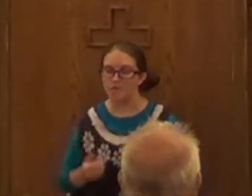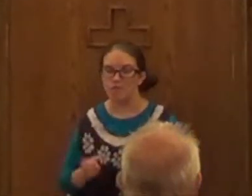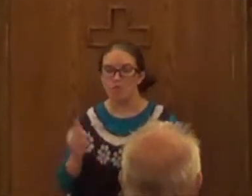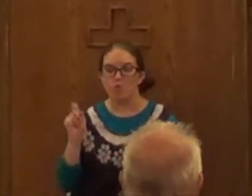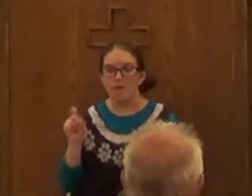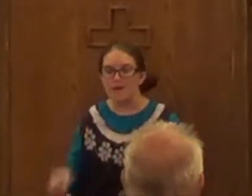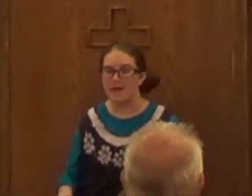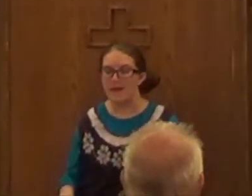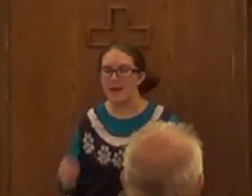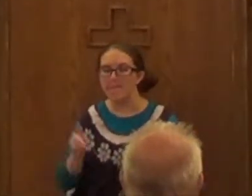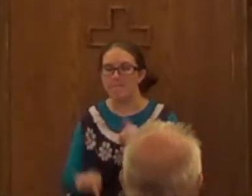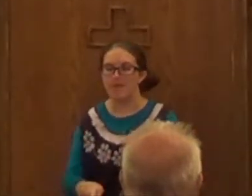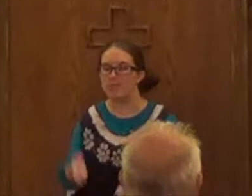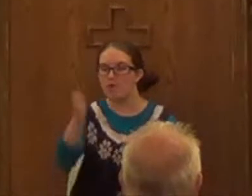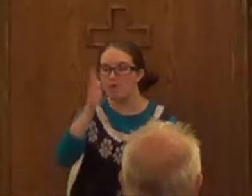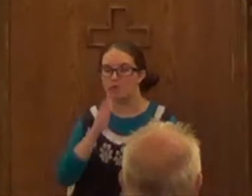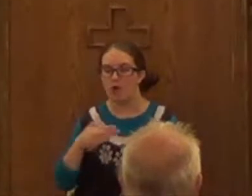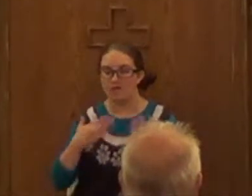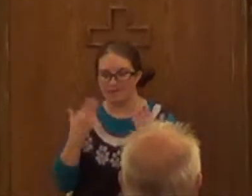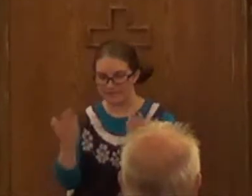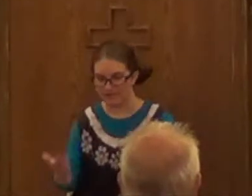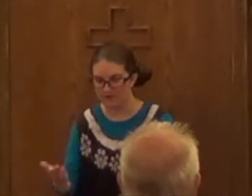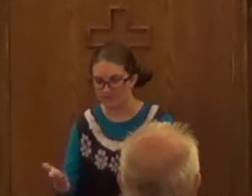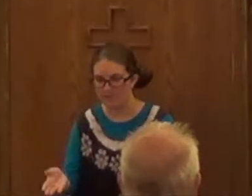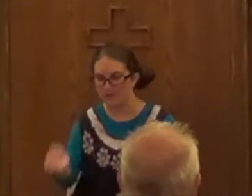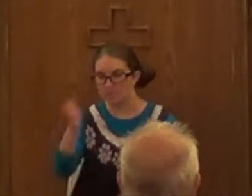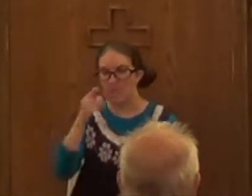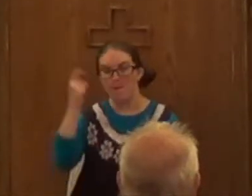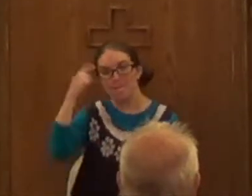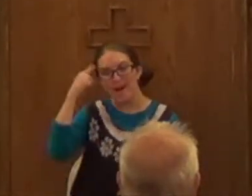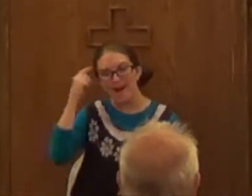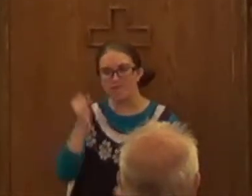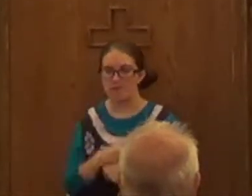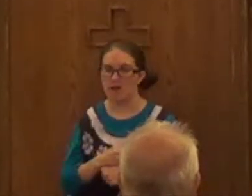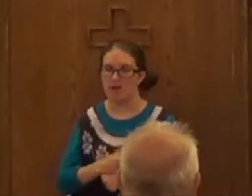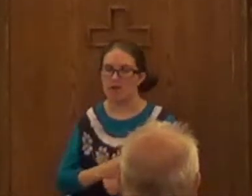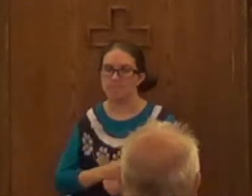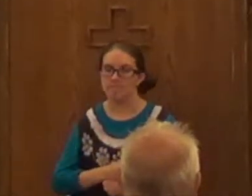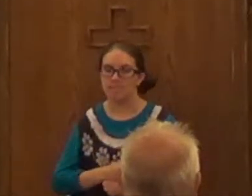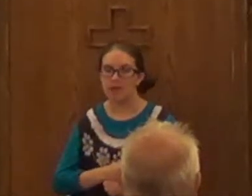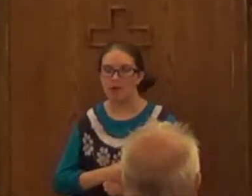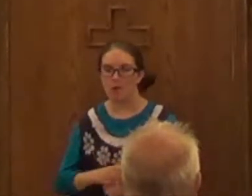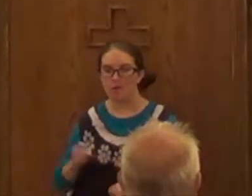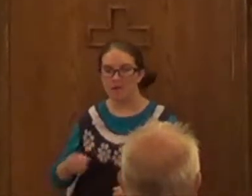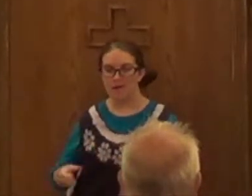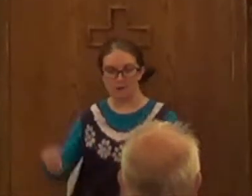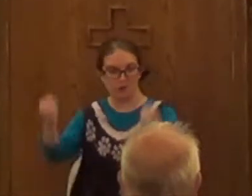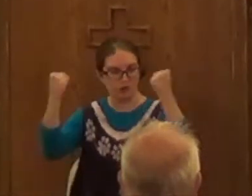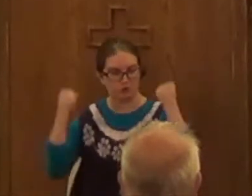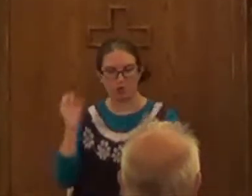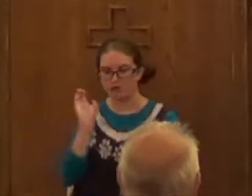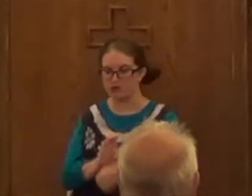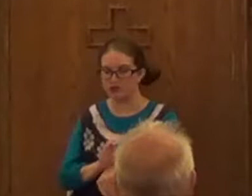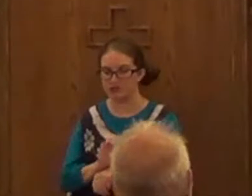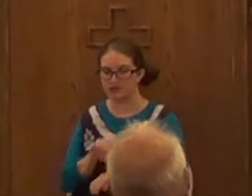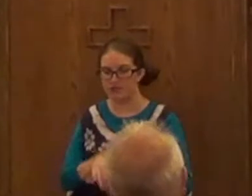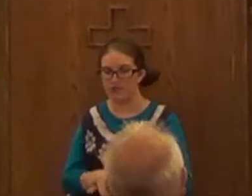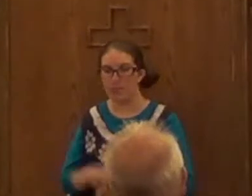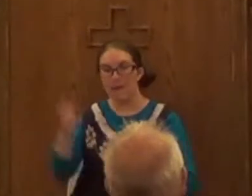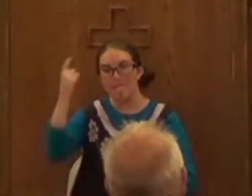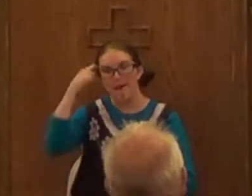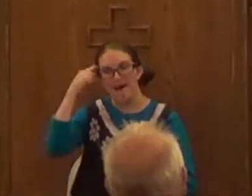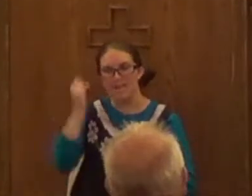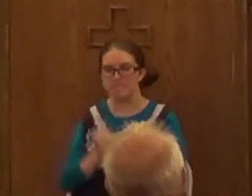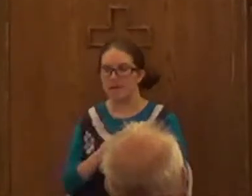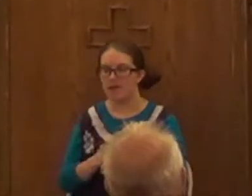of God tonight that is dedicated and that has their mind made up. We've got to have a strong church tonight that has their mind